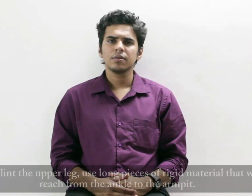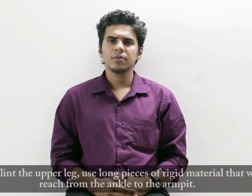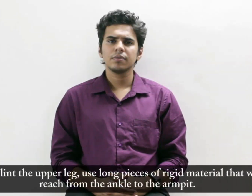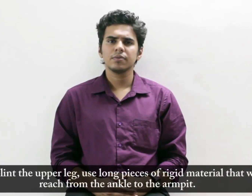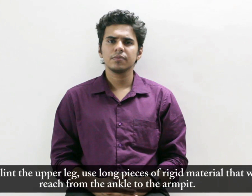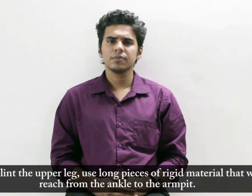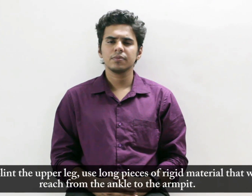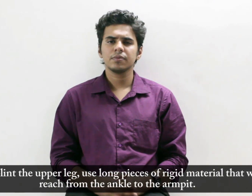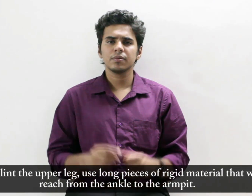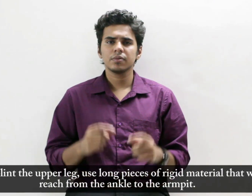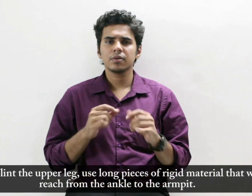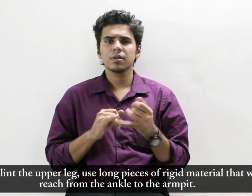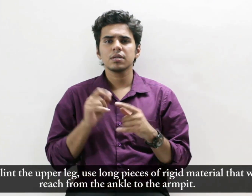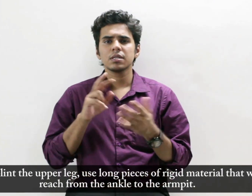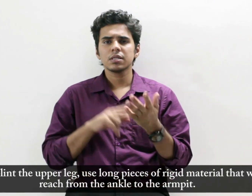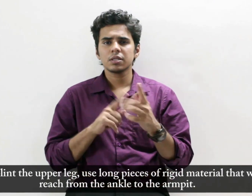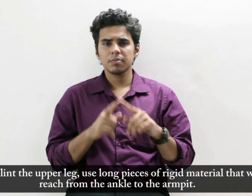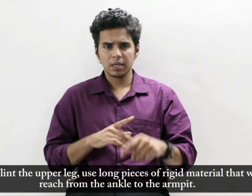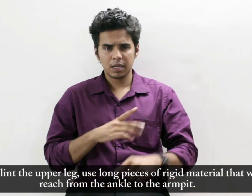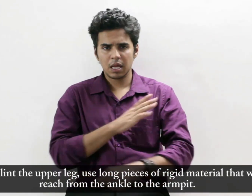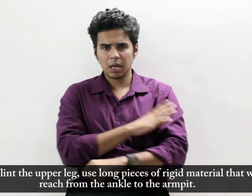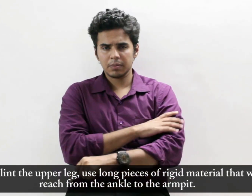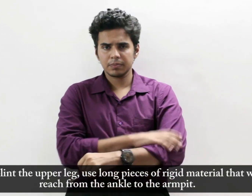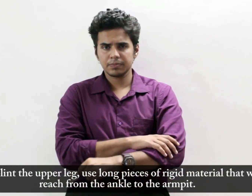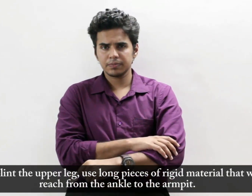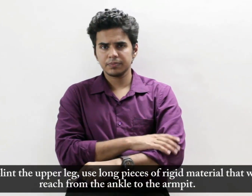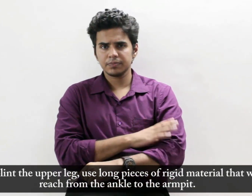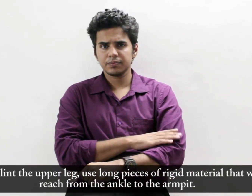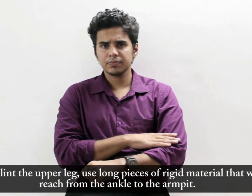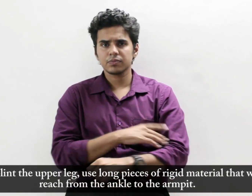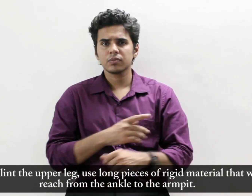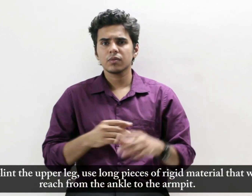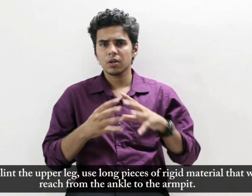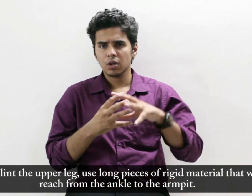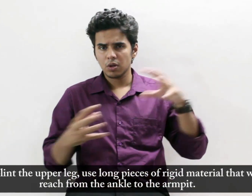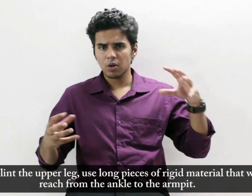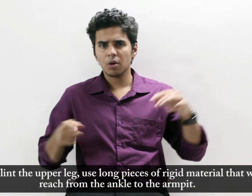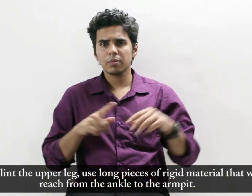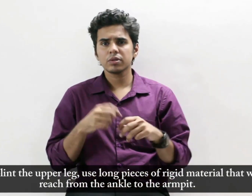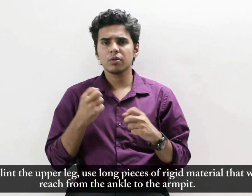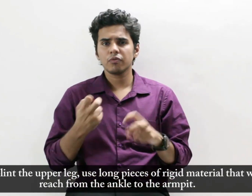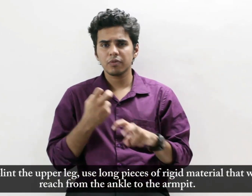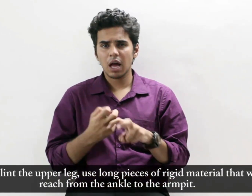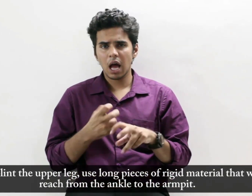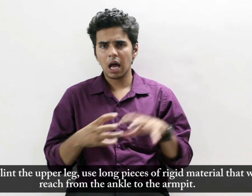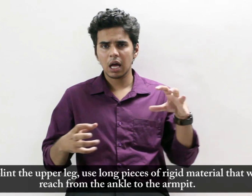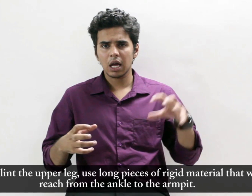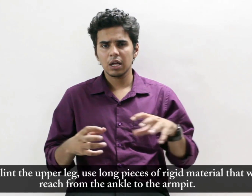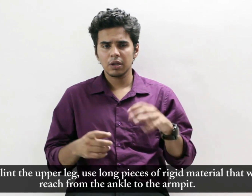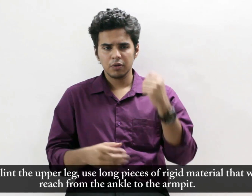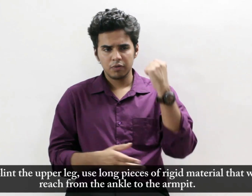To splint the upper leg, use long pieces of rigid material that will reach from the ankle to the